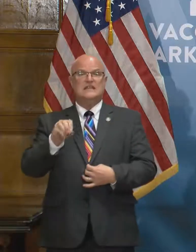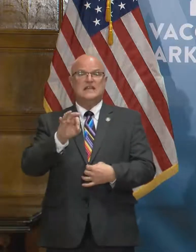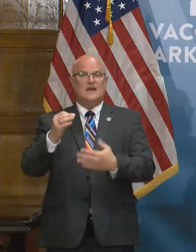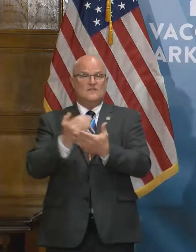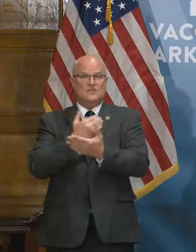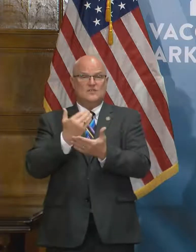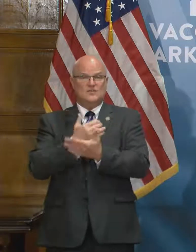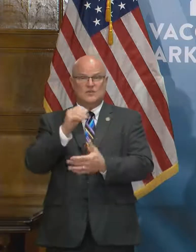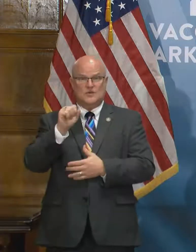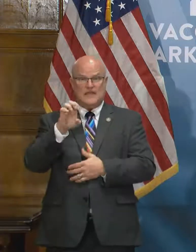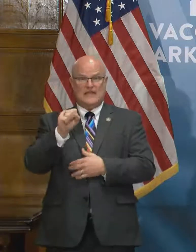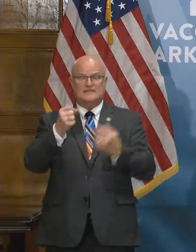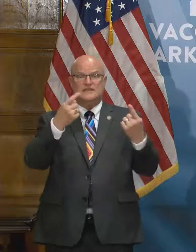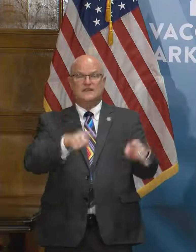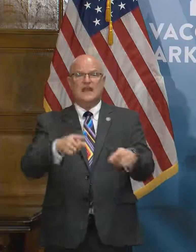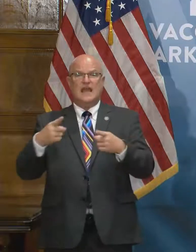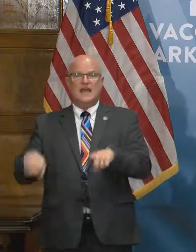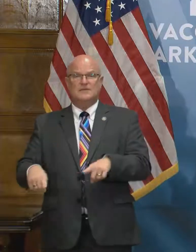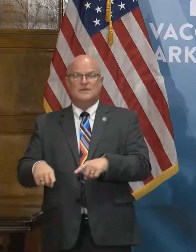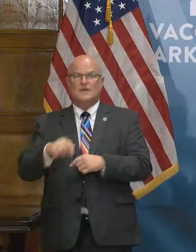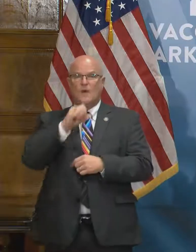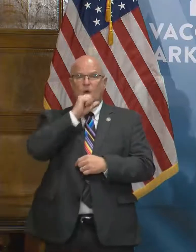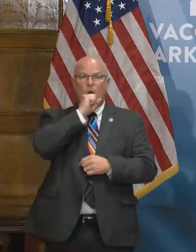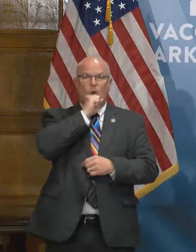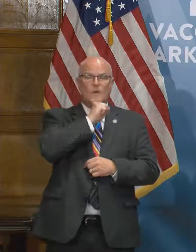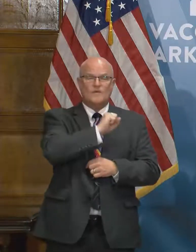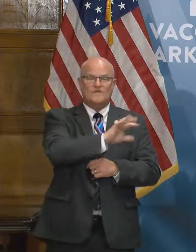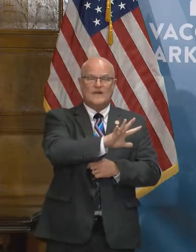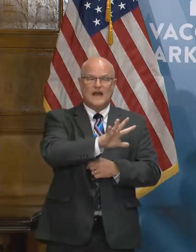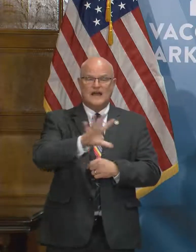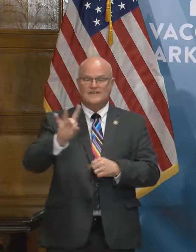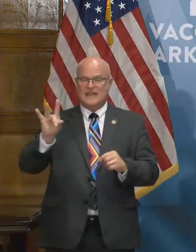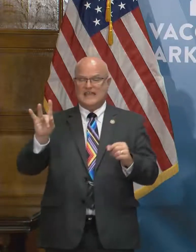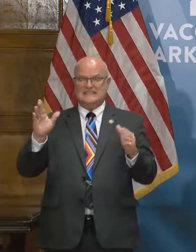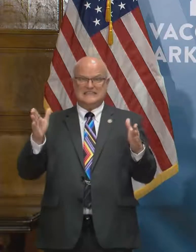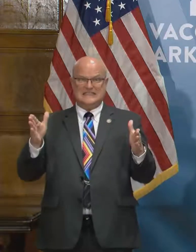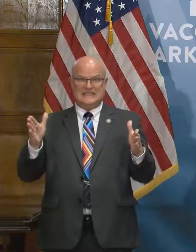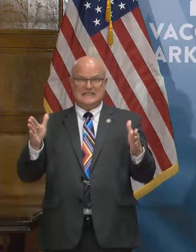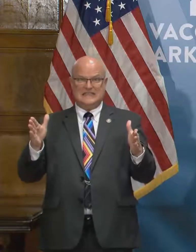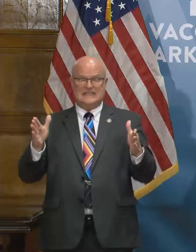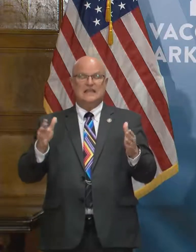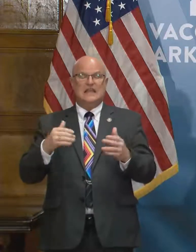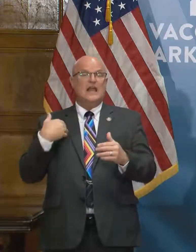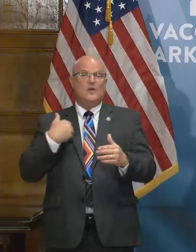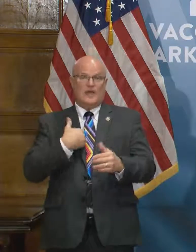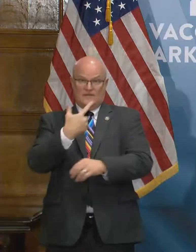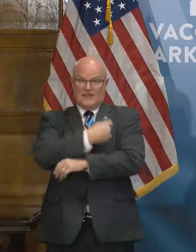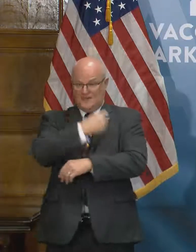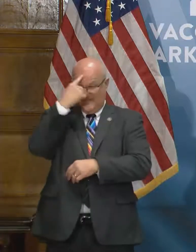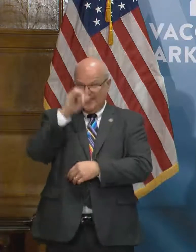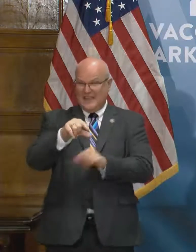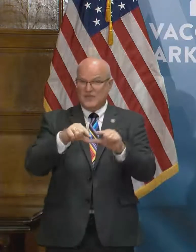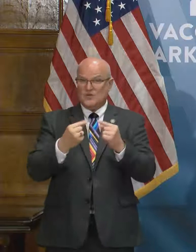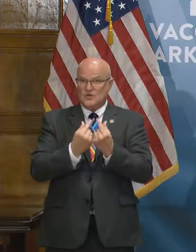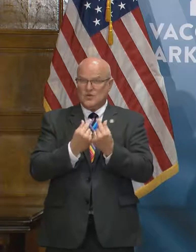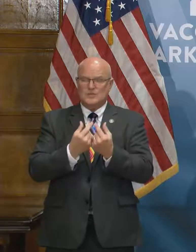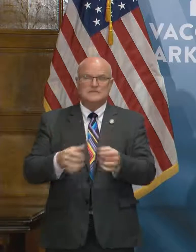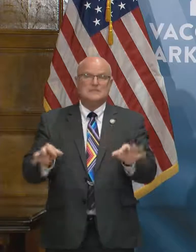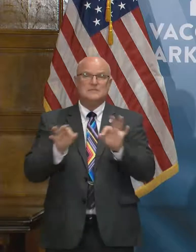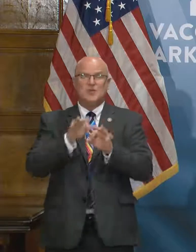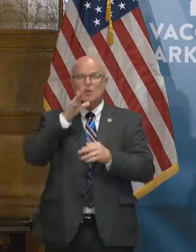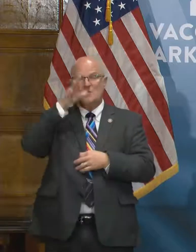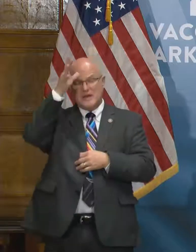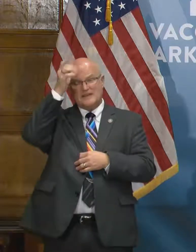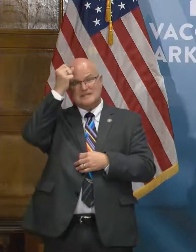new cases are occurring in the 5 to 18-year-old group, and we have vaccines for that group. So it's important that